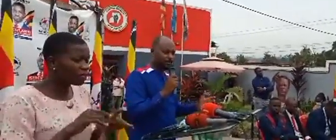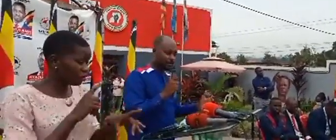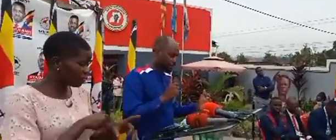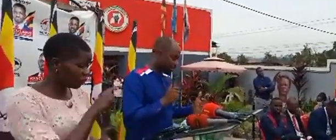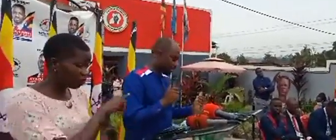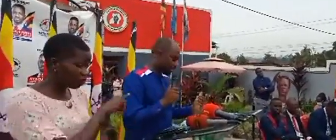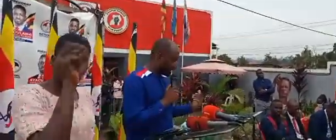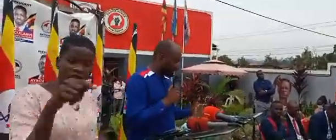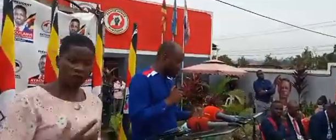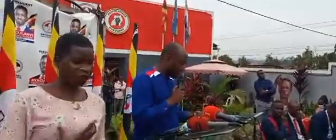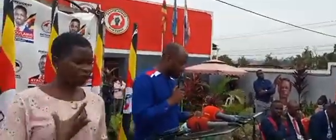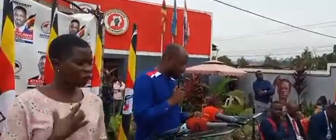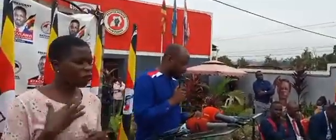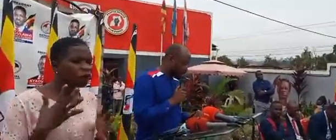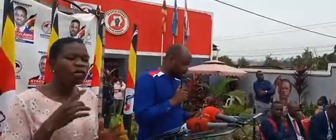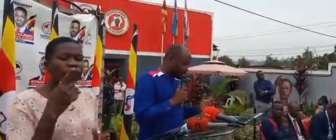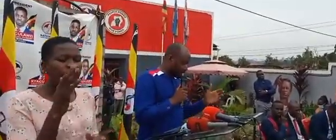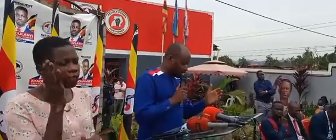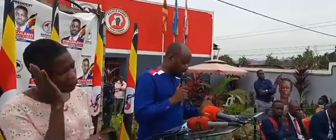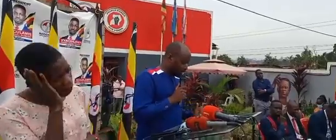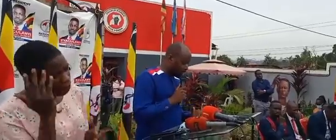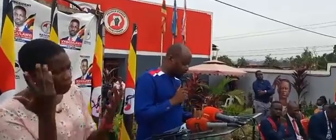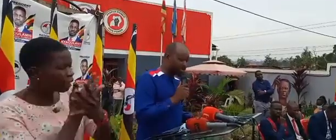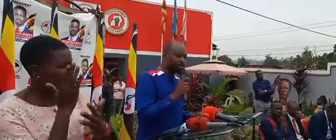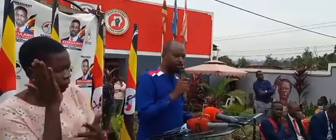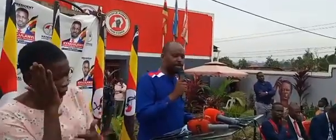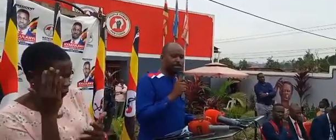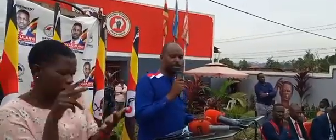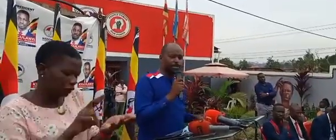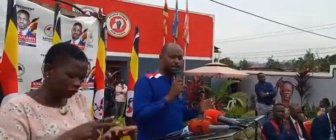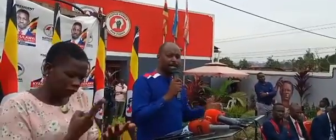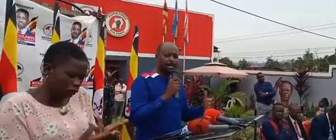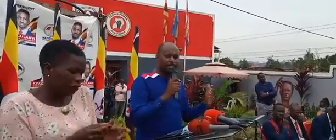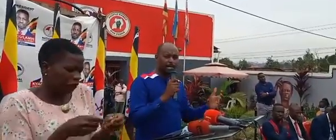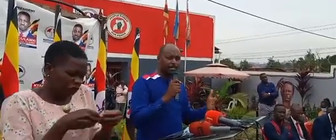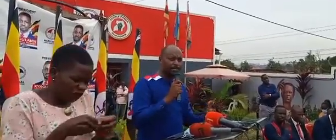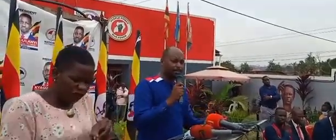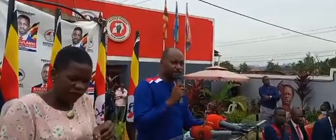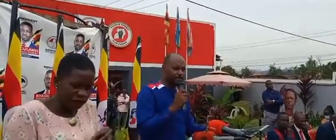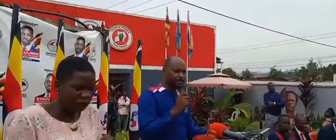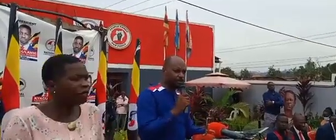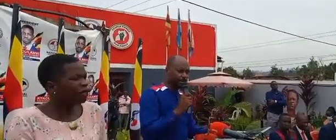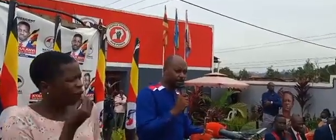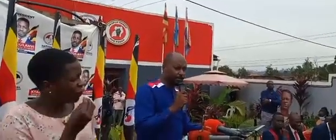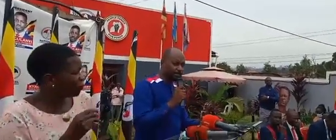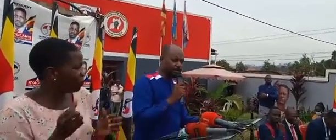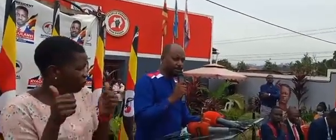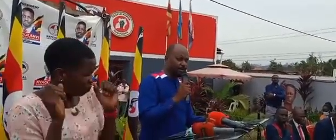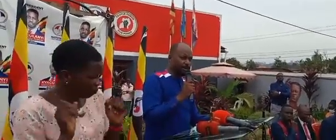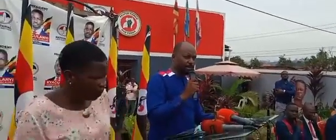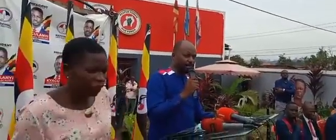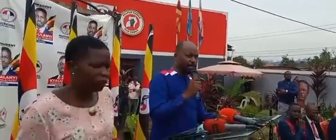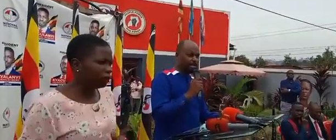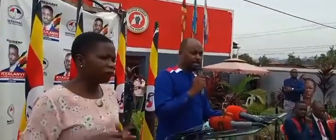Pulezidenti waffe gyebuvuddeko awo yafulumiza ekiwandiiko ekiraga embeera abantu baffe gye batambuliramu